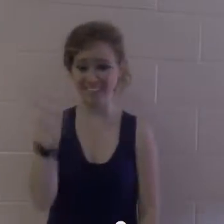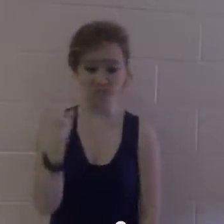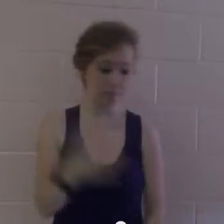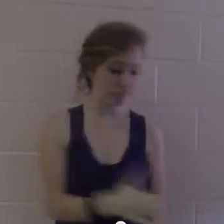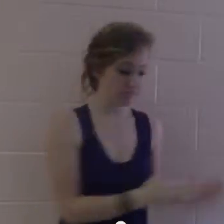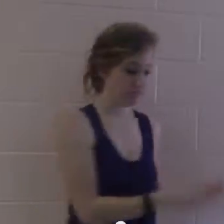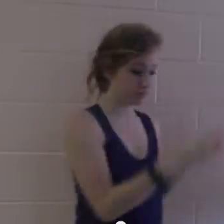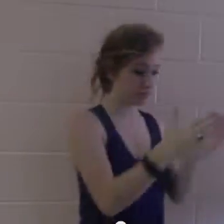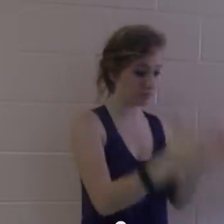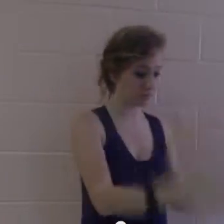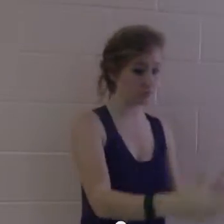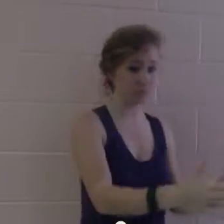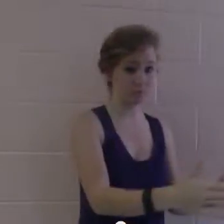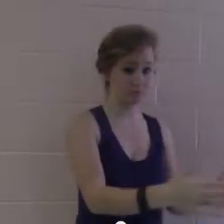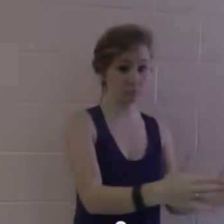and to food,